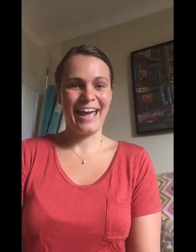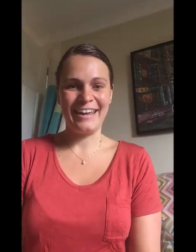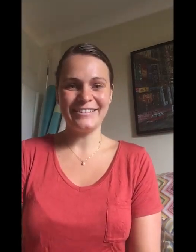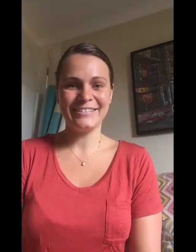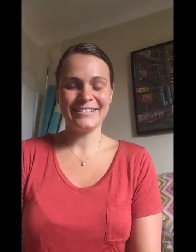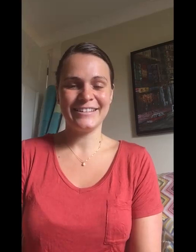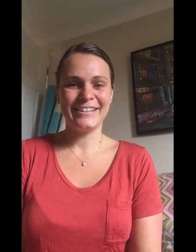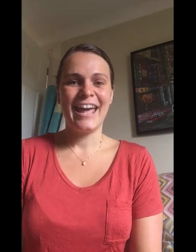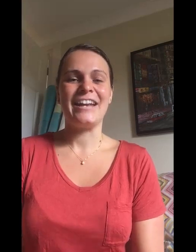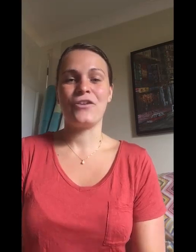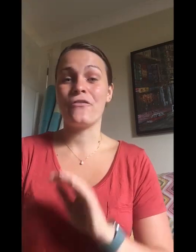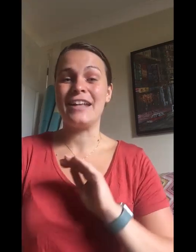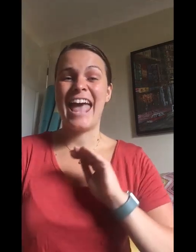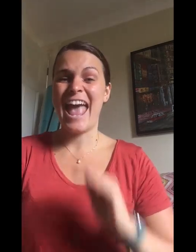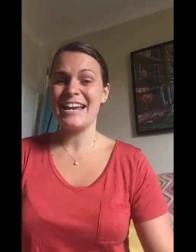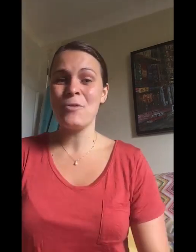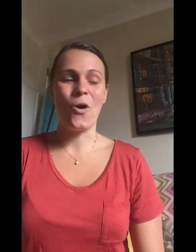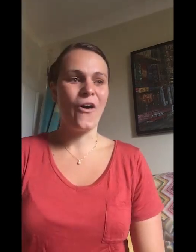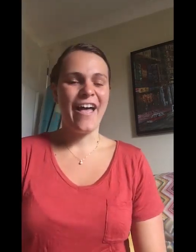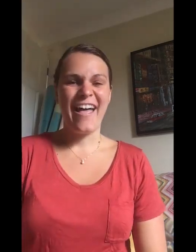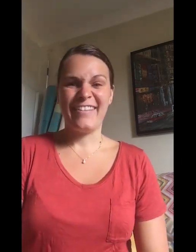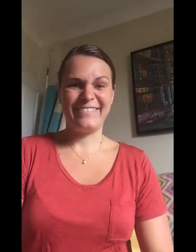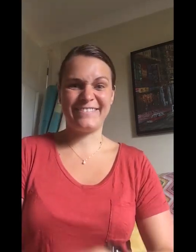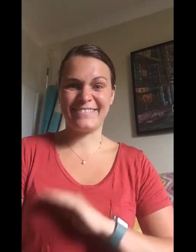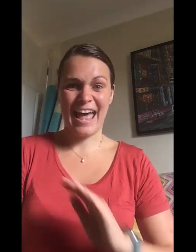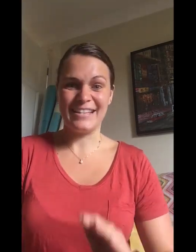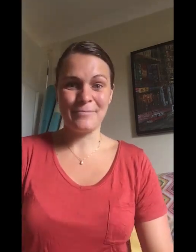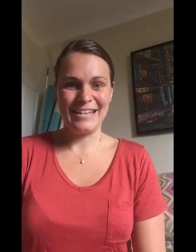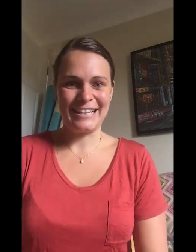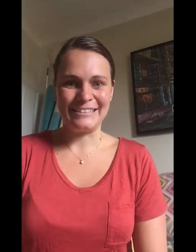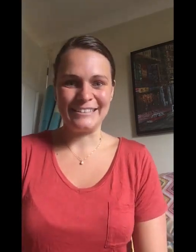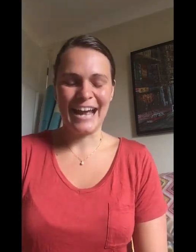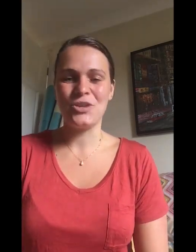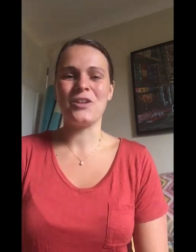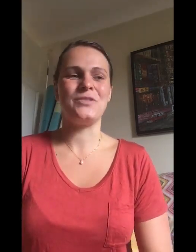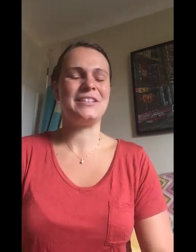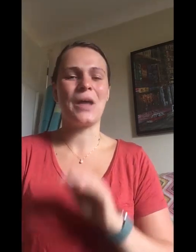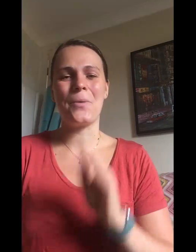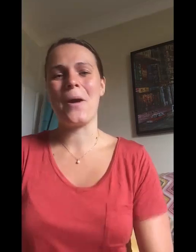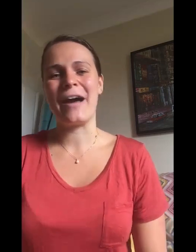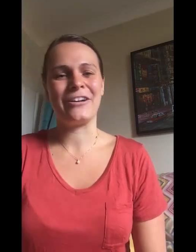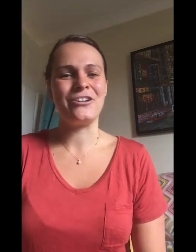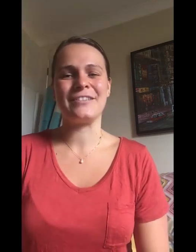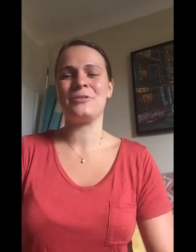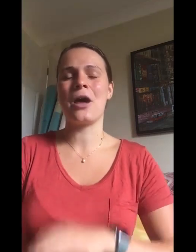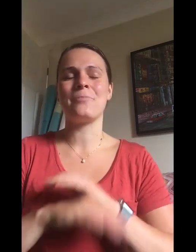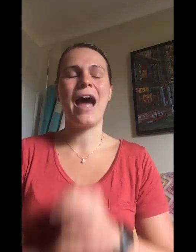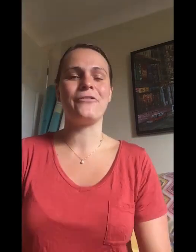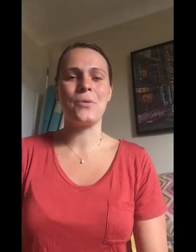Okay? And if you can find any more, that is amazing. And you are doing so well, barracudas. I'm so proud of you